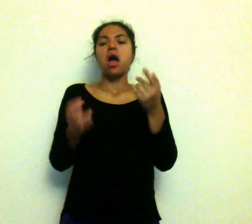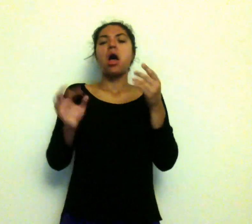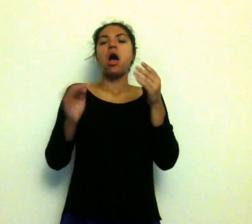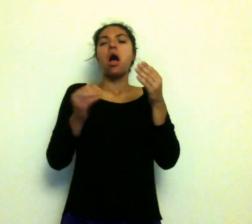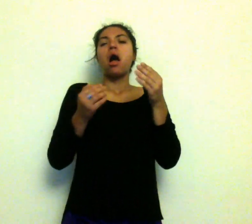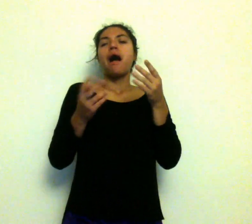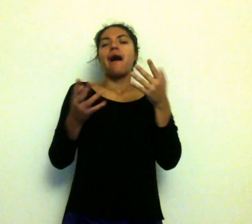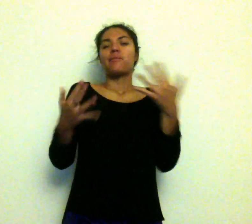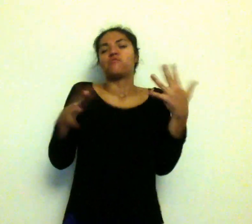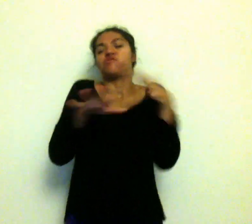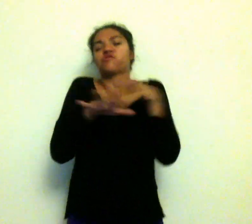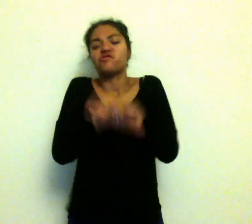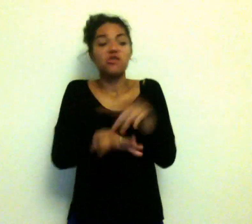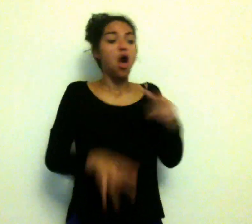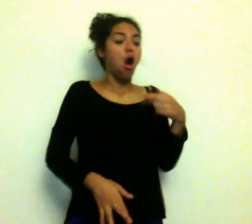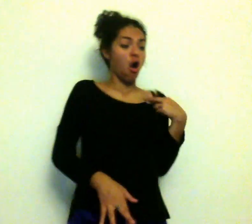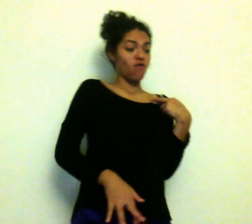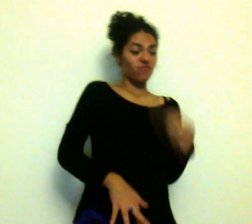spurious glitter of Eastern mysticism.